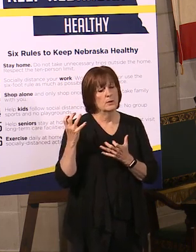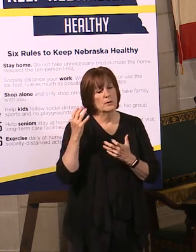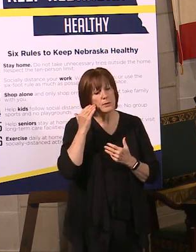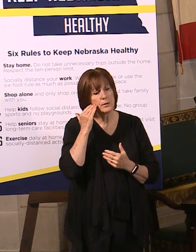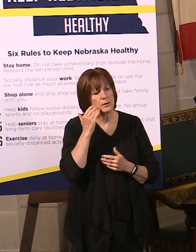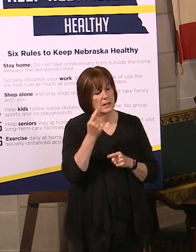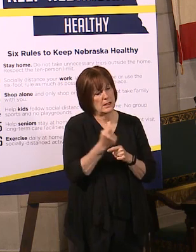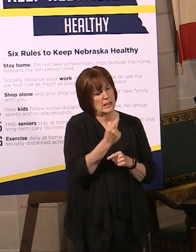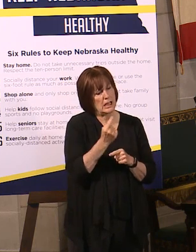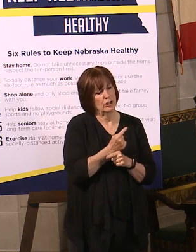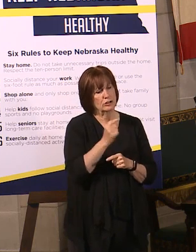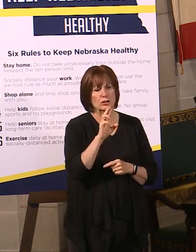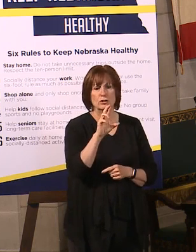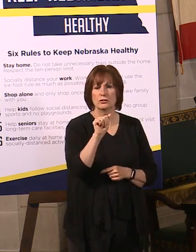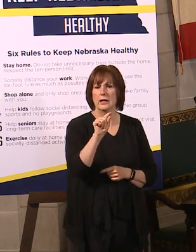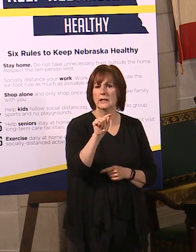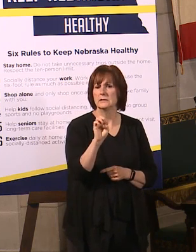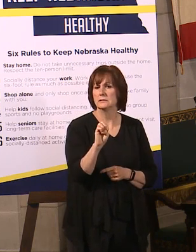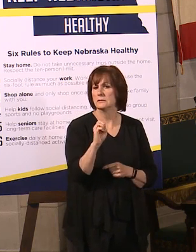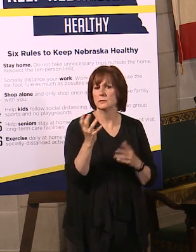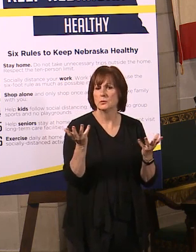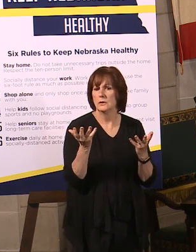the accuracy rate of the